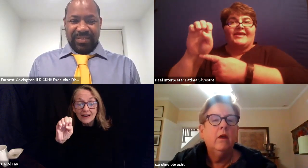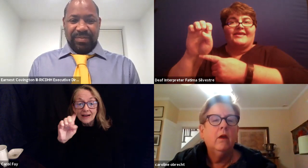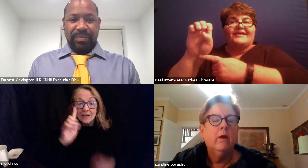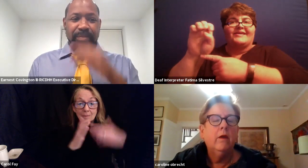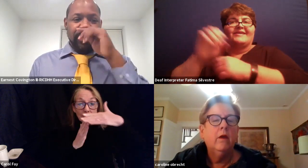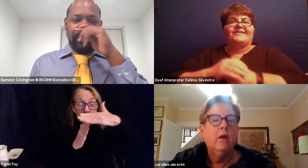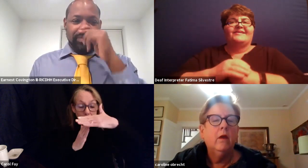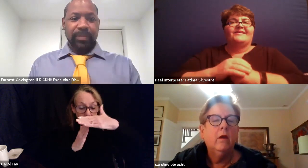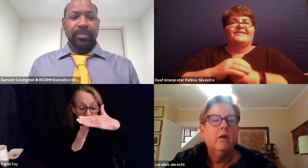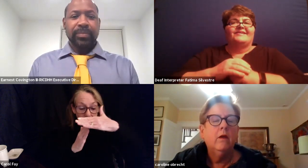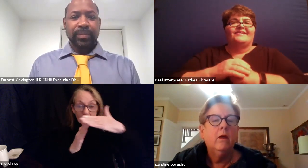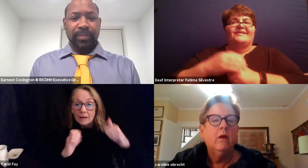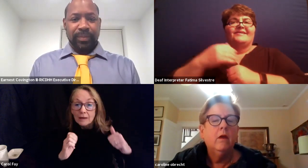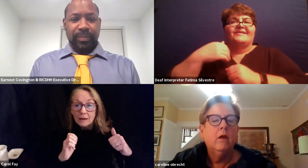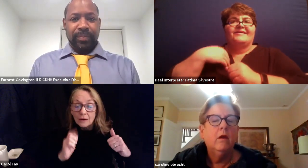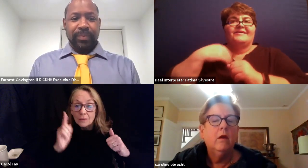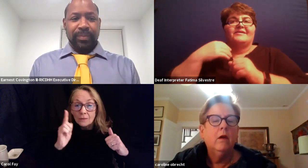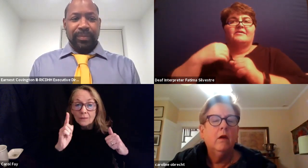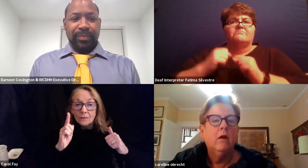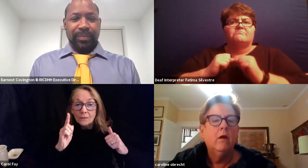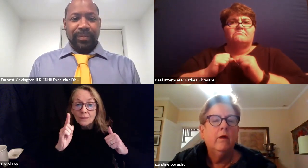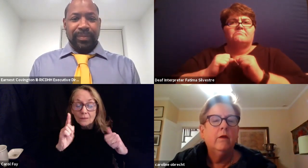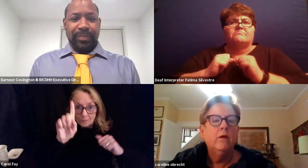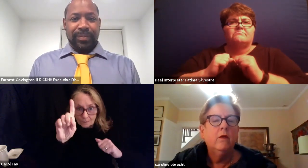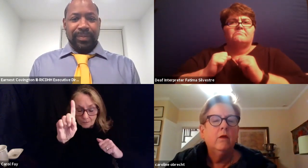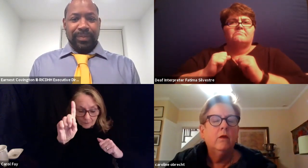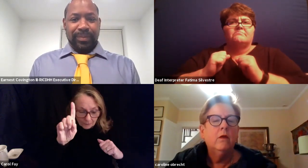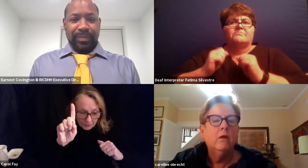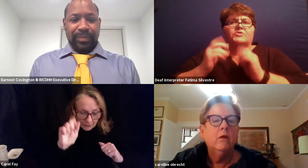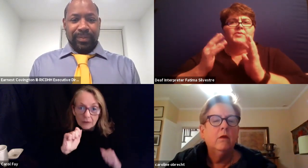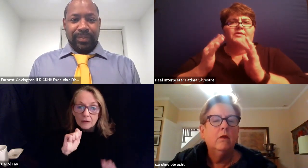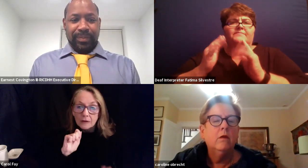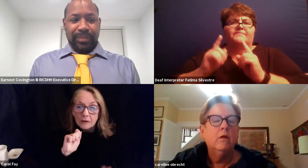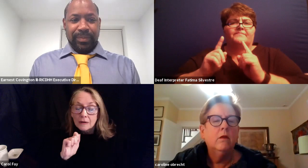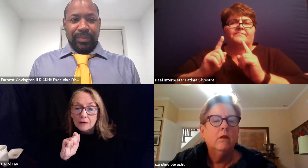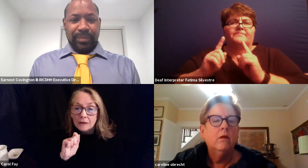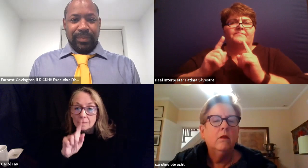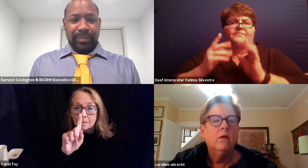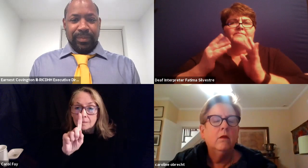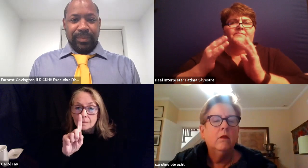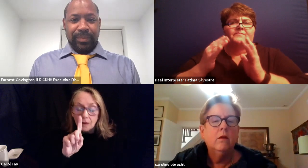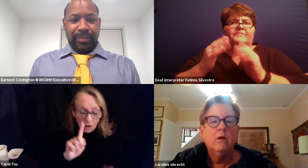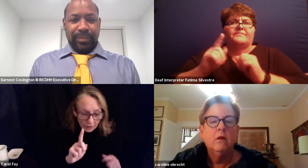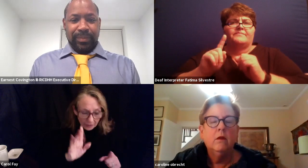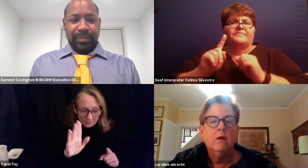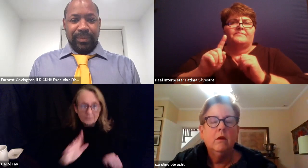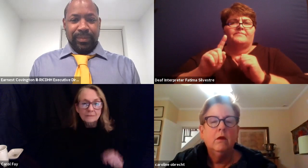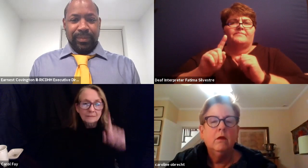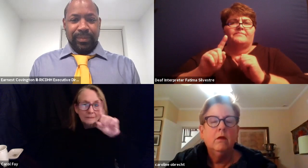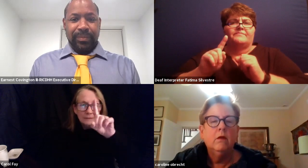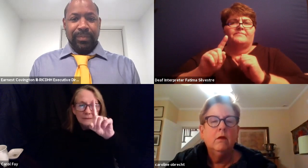Carol, this would be, instead of you interpreting on this screen, we should be doing it on this screen.